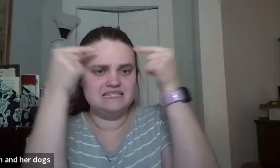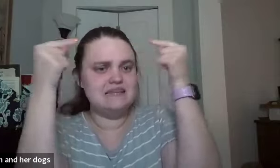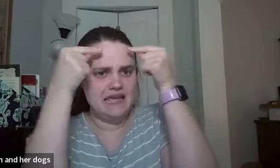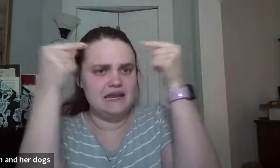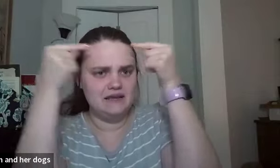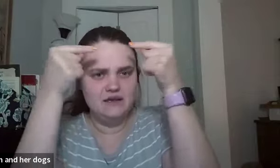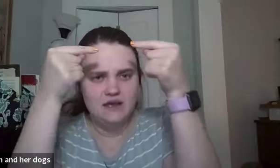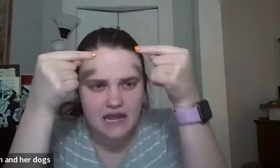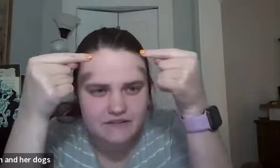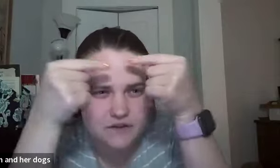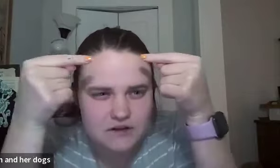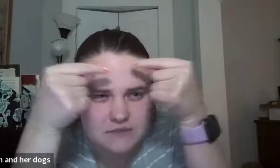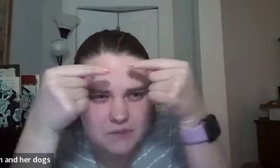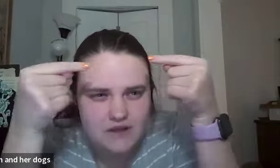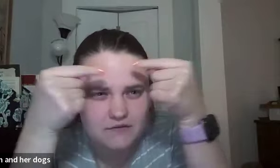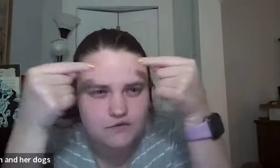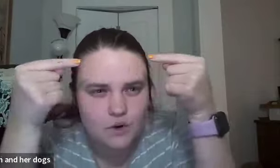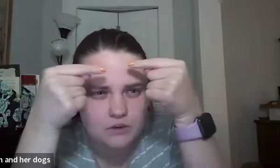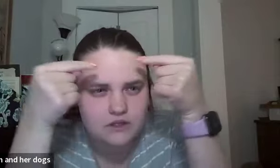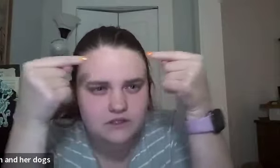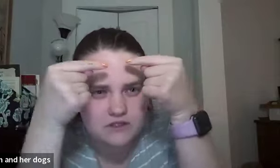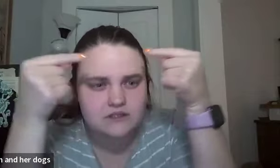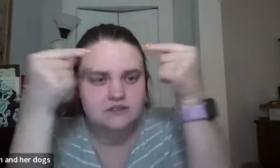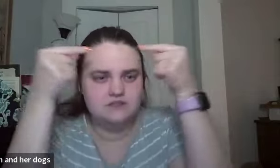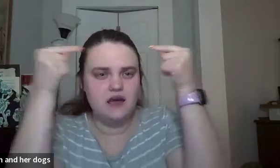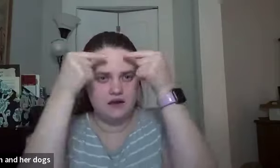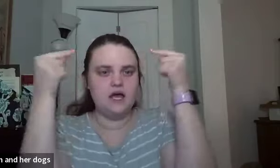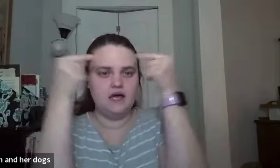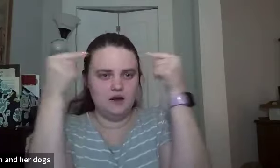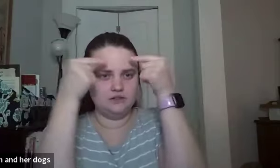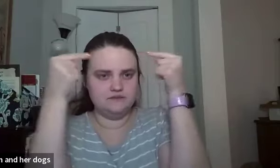is like headache. And if you notice, I'm coming like forward. So yeah, hurt.